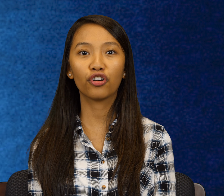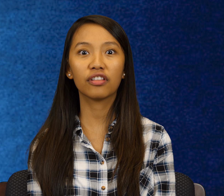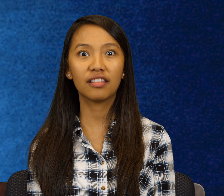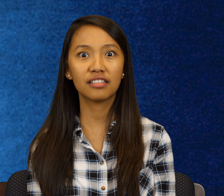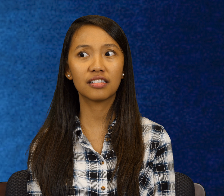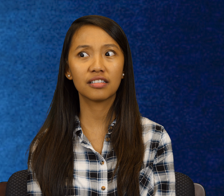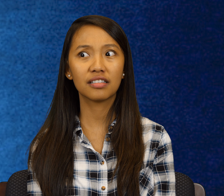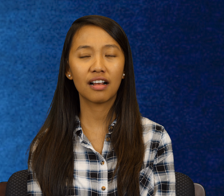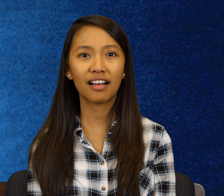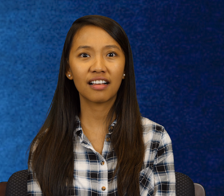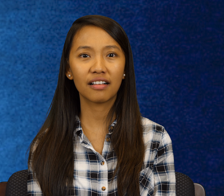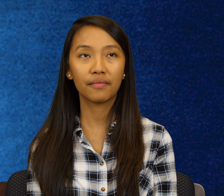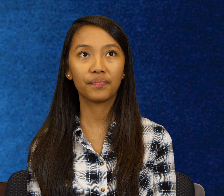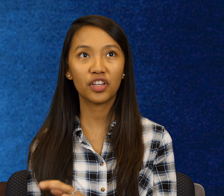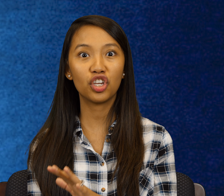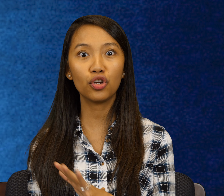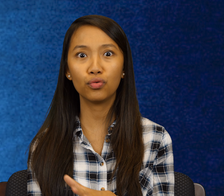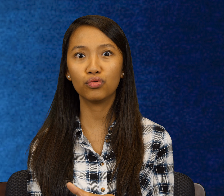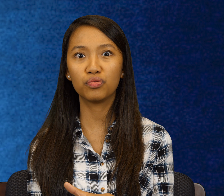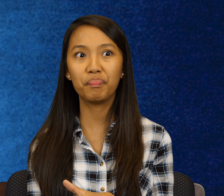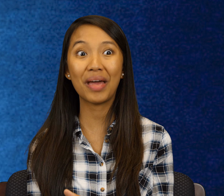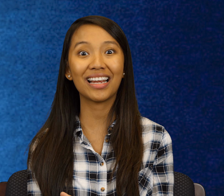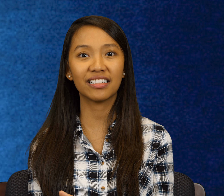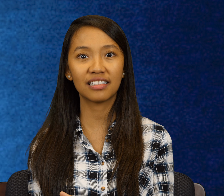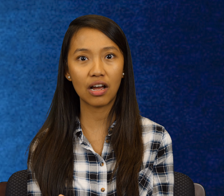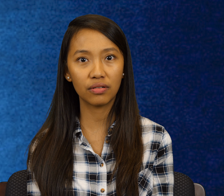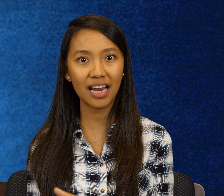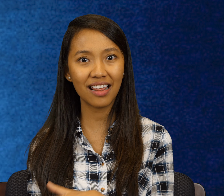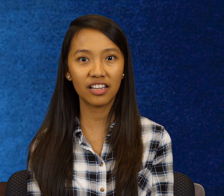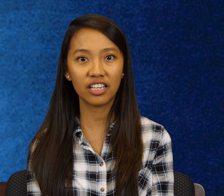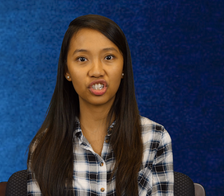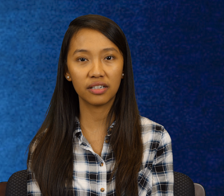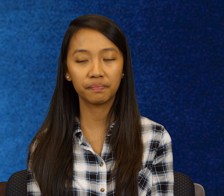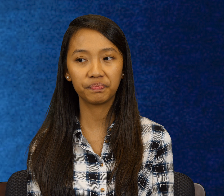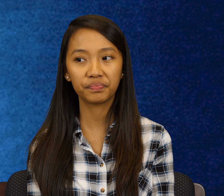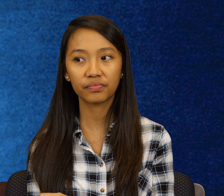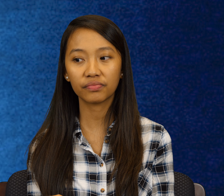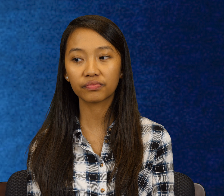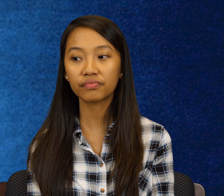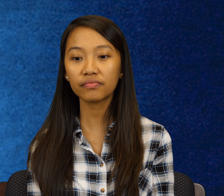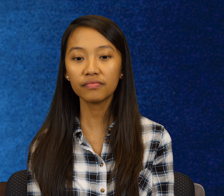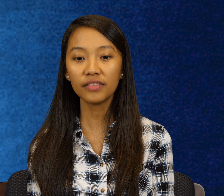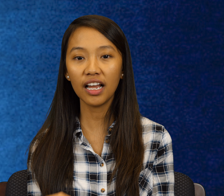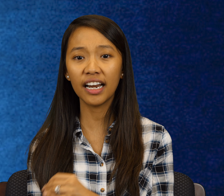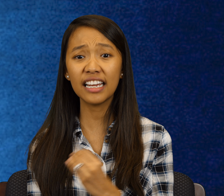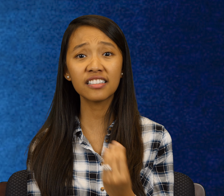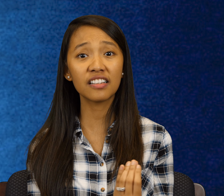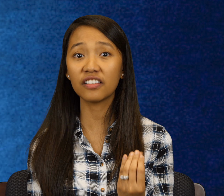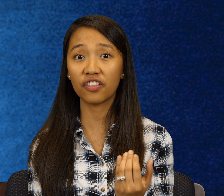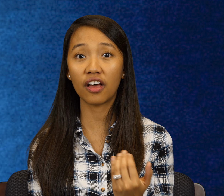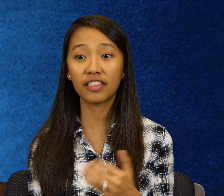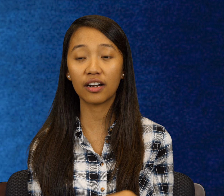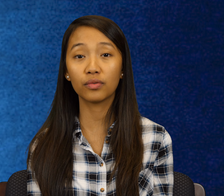heard this huge banging sound in the kitchen. And I instantly thought that it